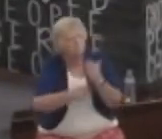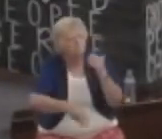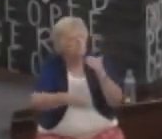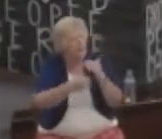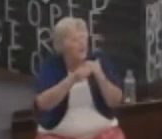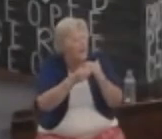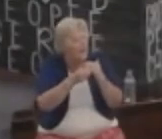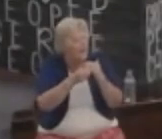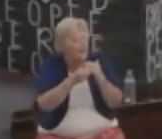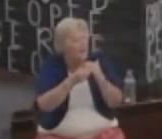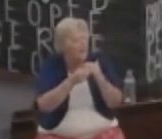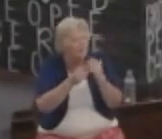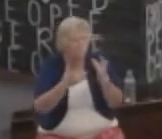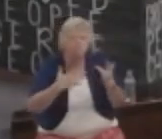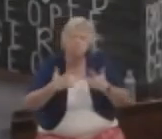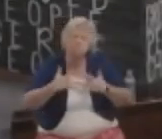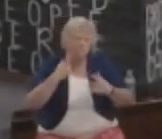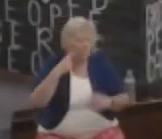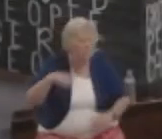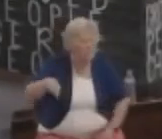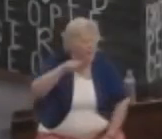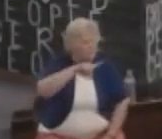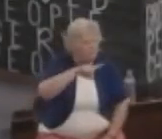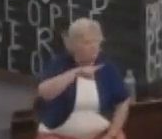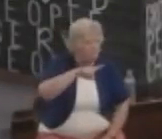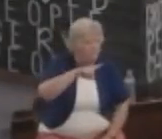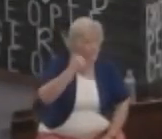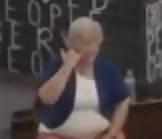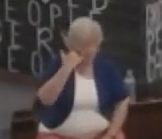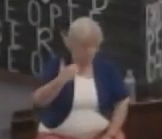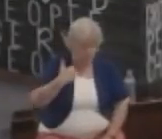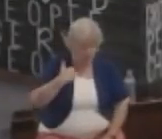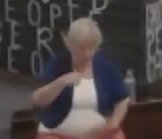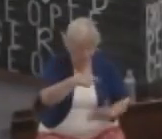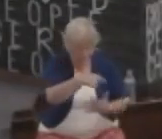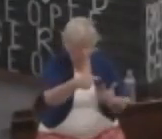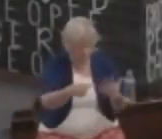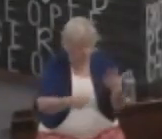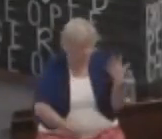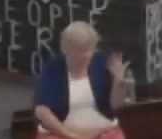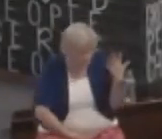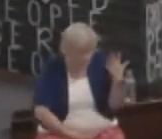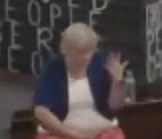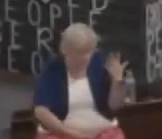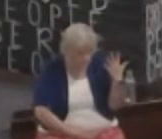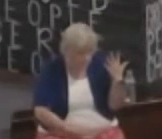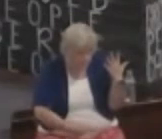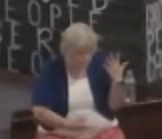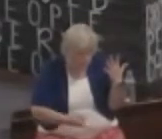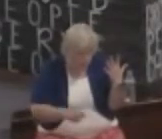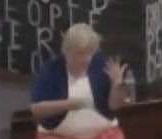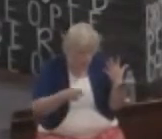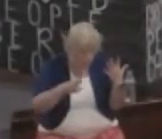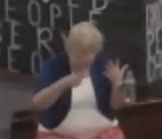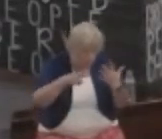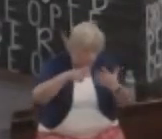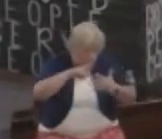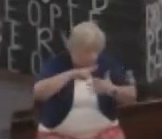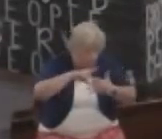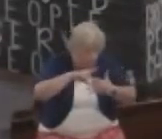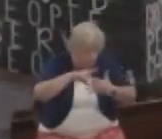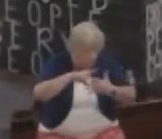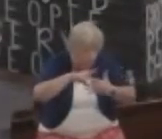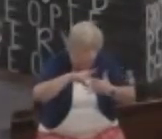love. For if you possess these qualities in increasing measures, they will keep you from being